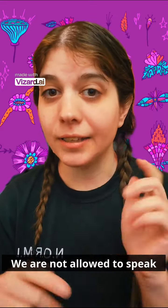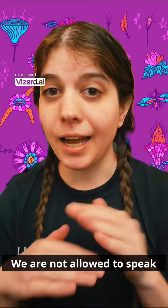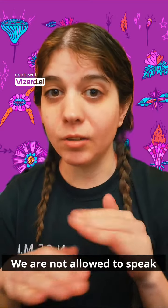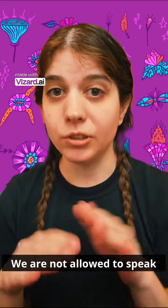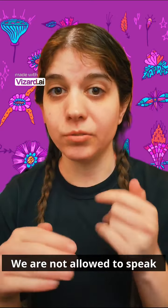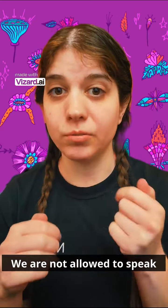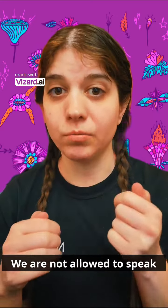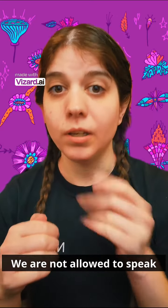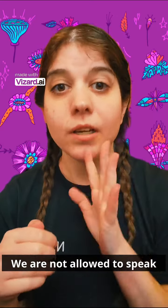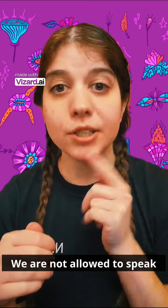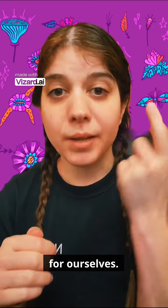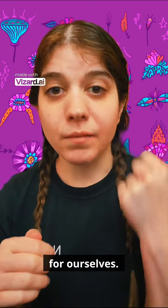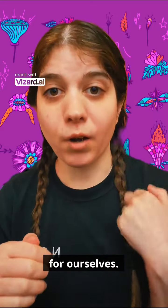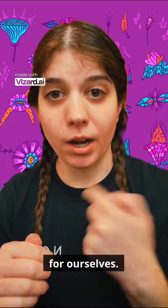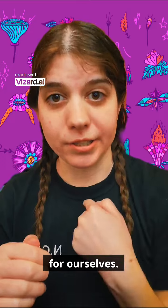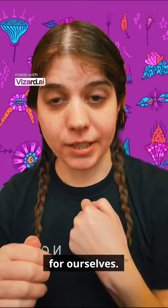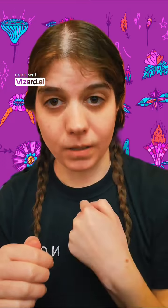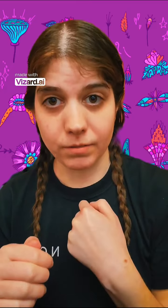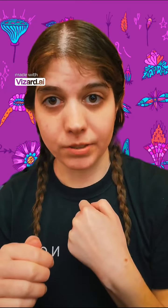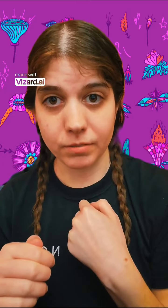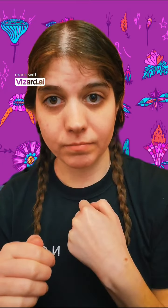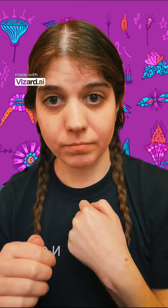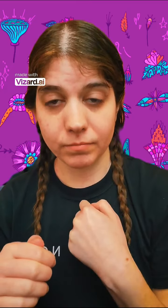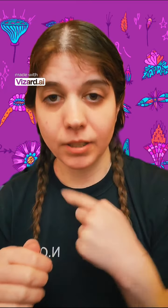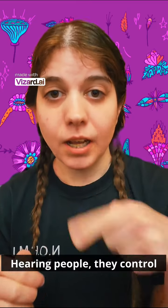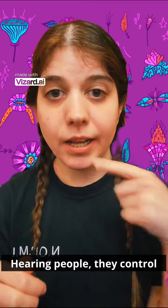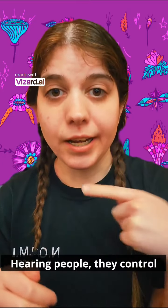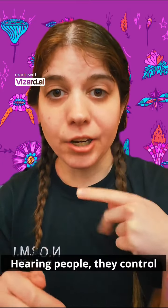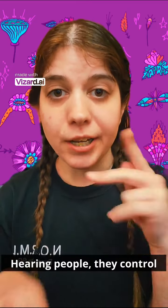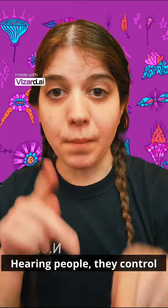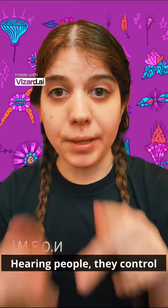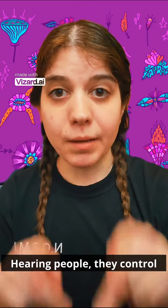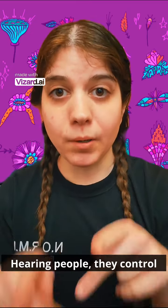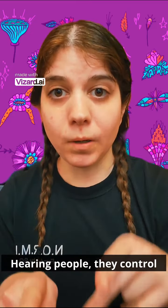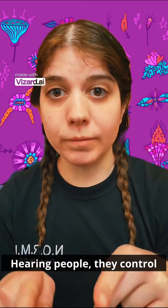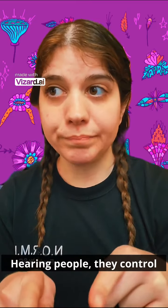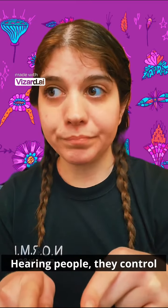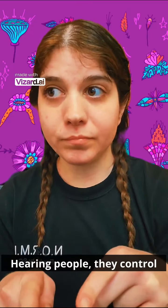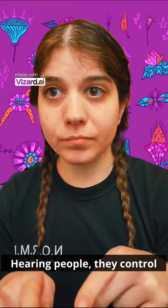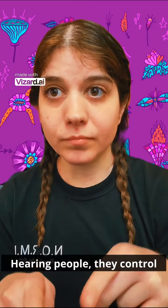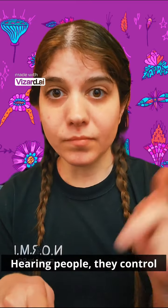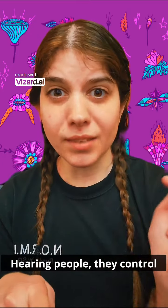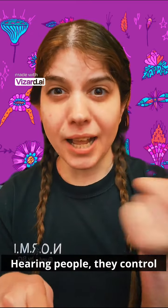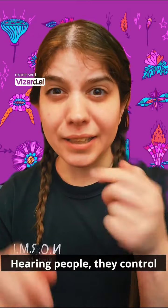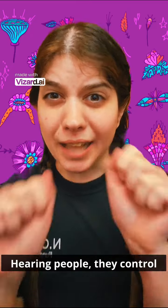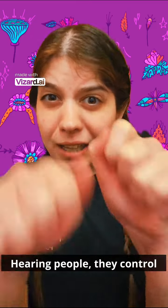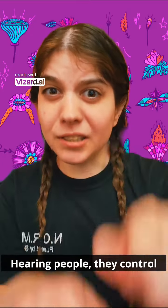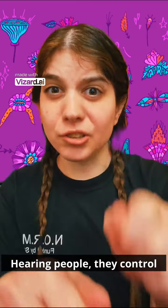allowed to speak for ourselves. Hearing people, they